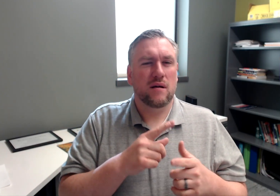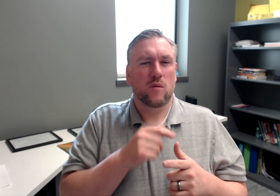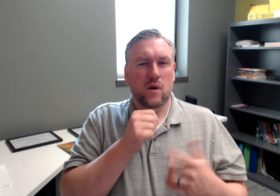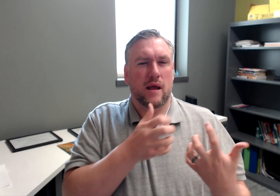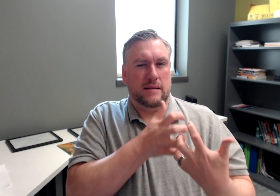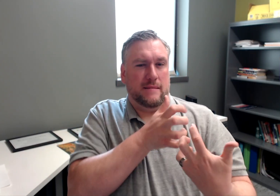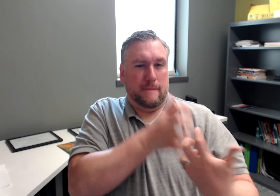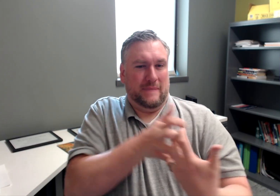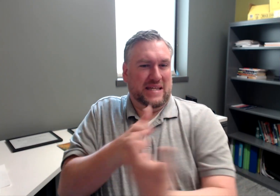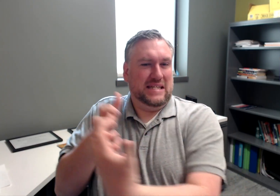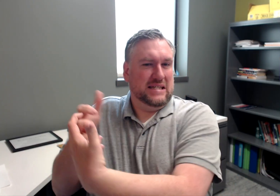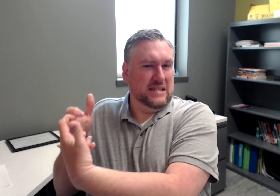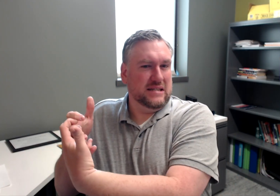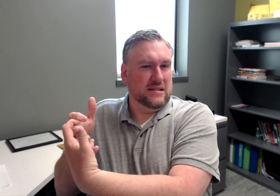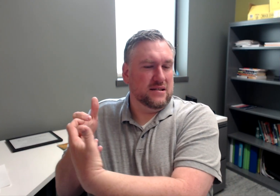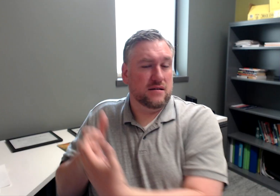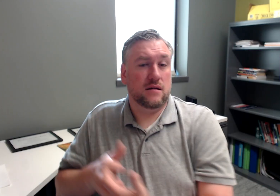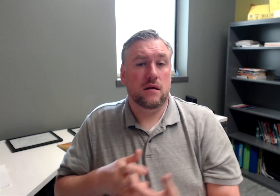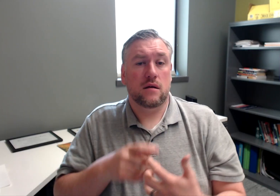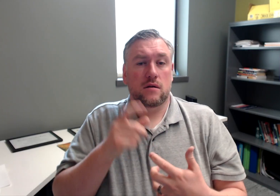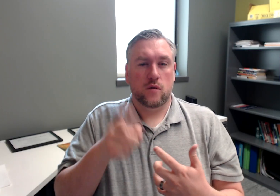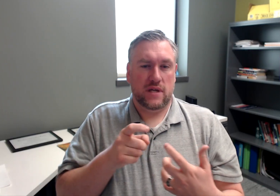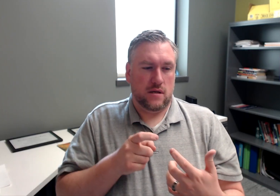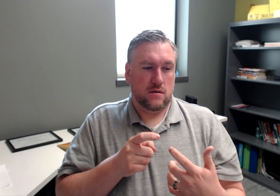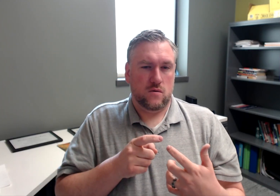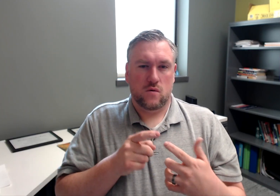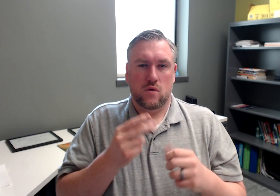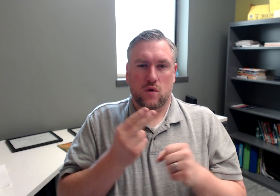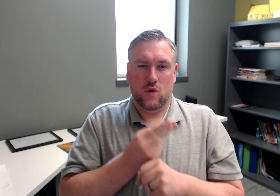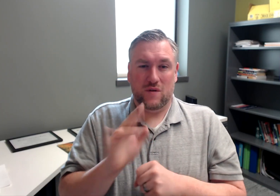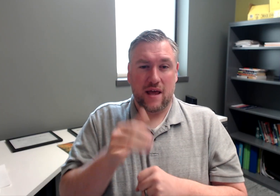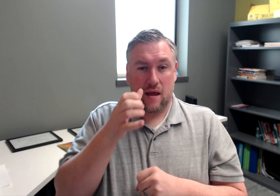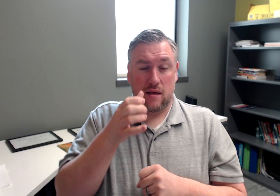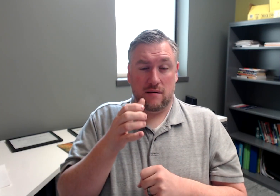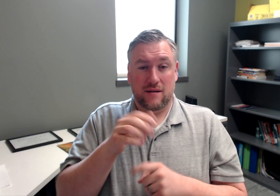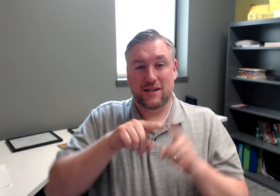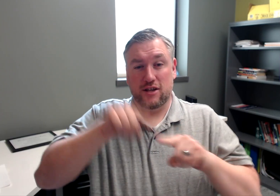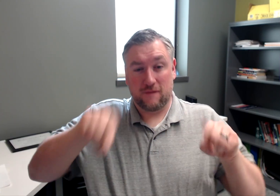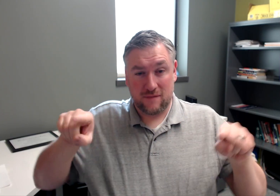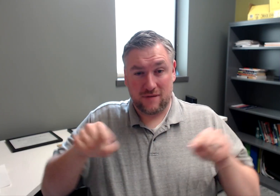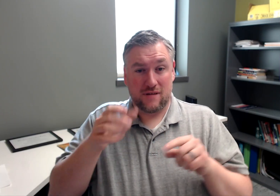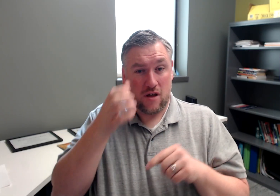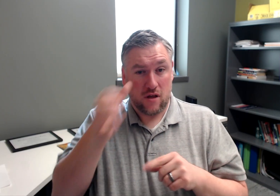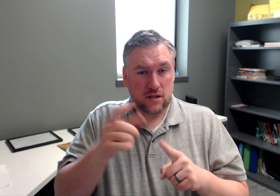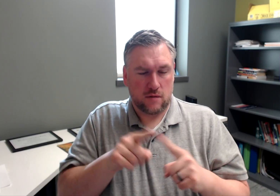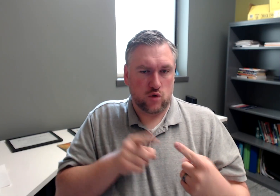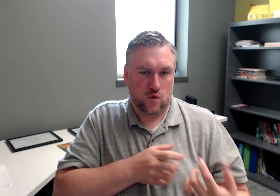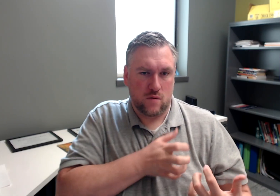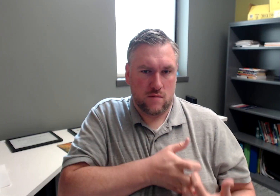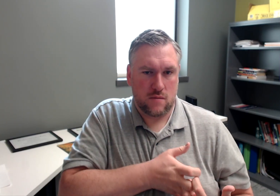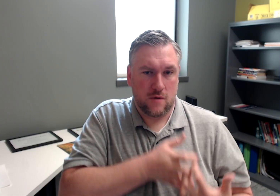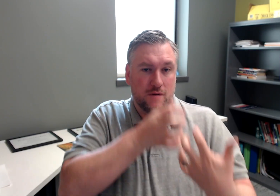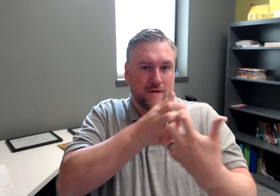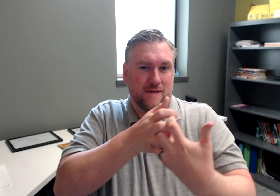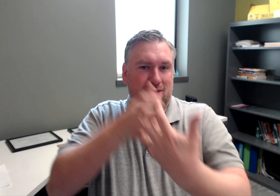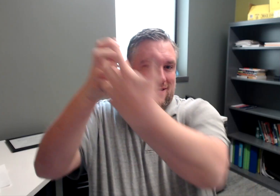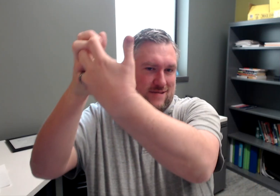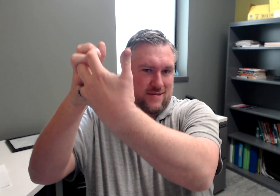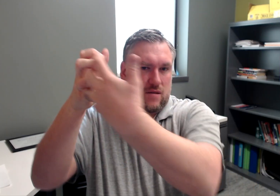low students, because then we're not meeting what they need. We need to use that diversity concept to